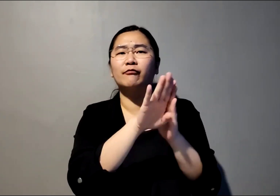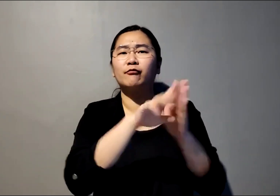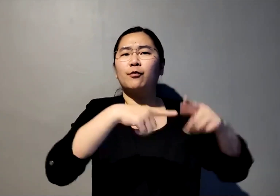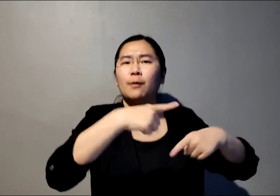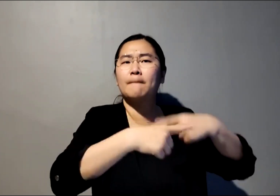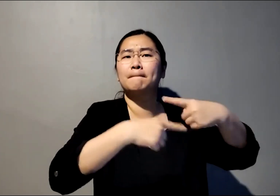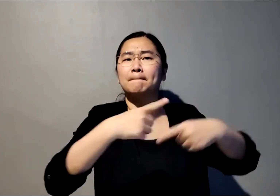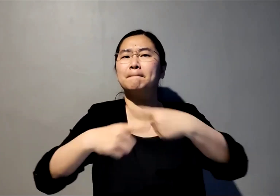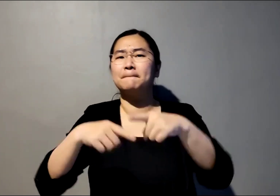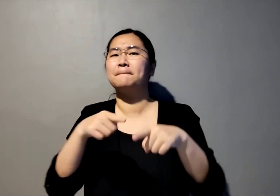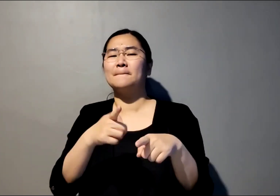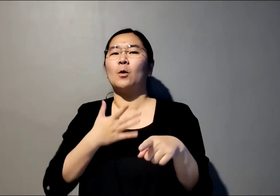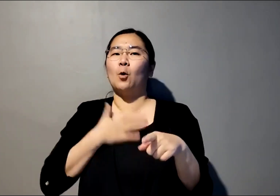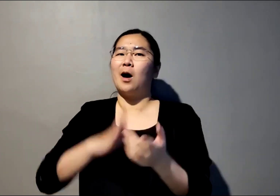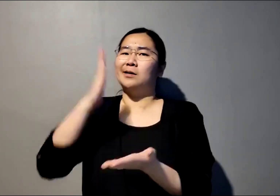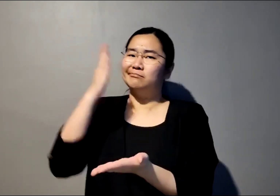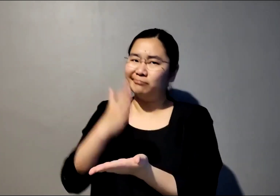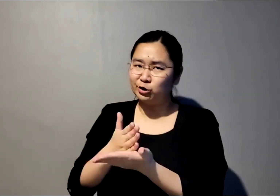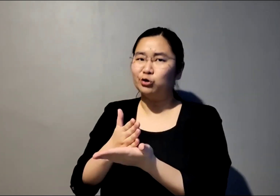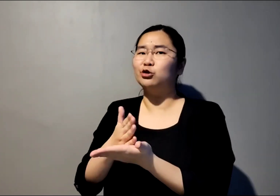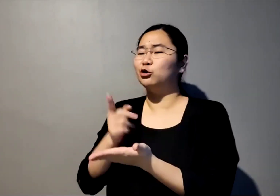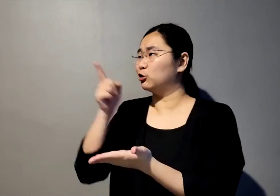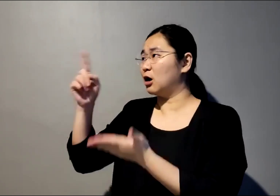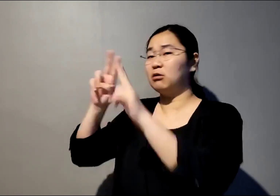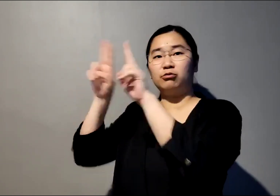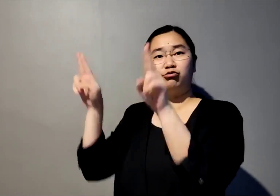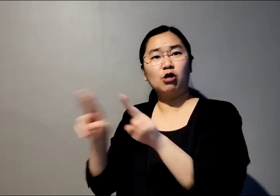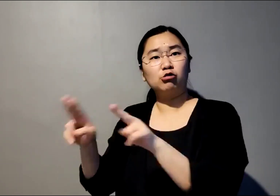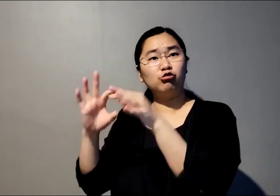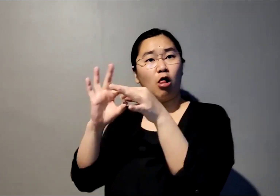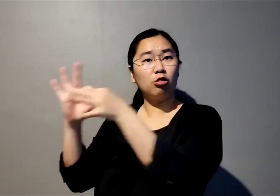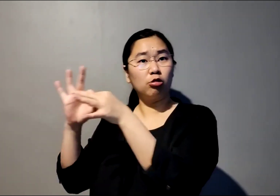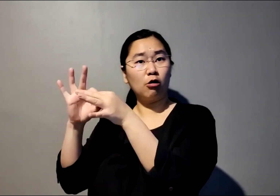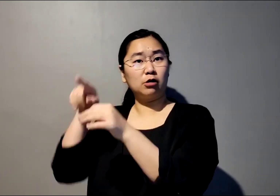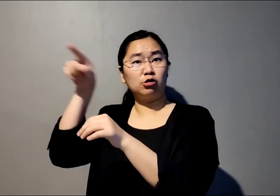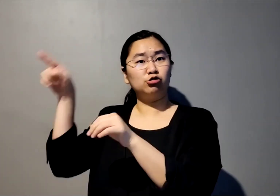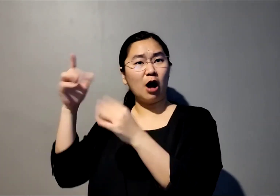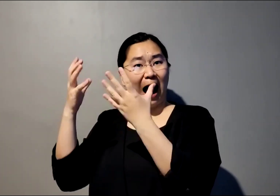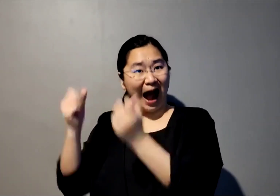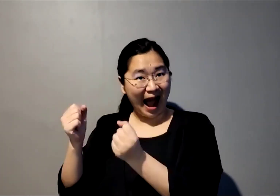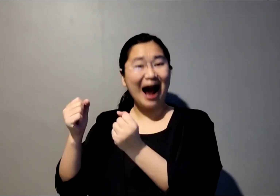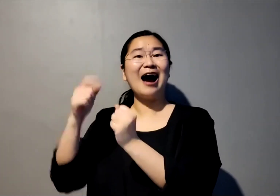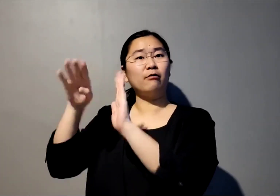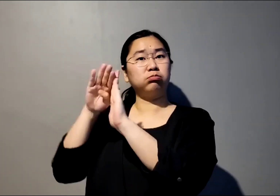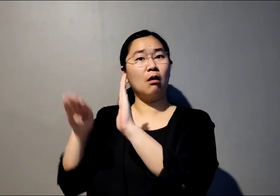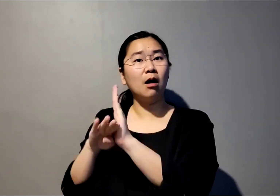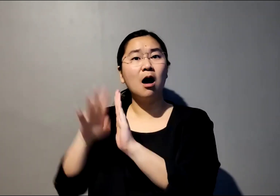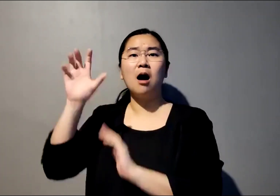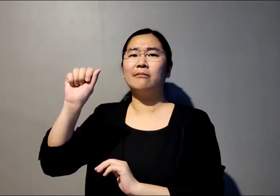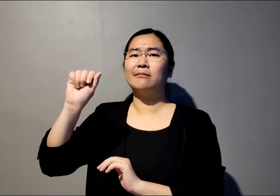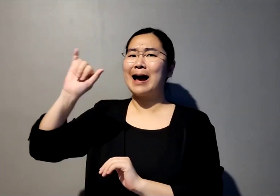developed countries, these programs or support should be always in